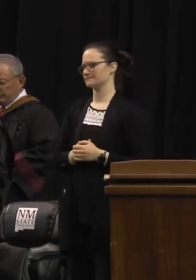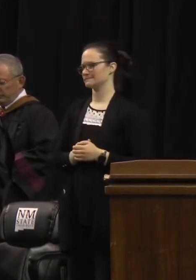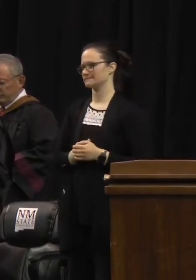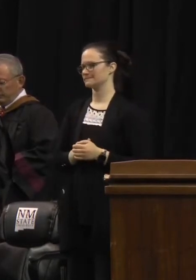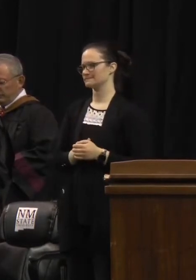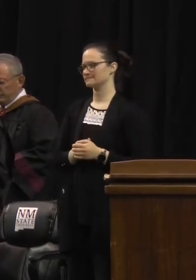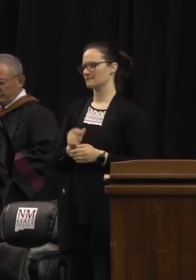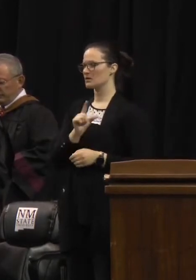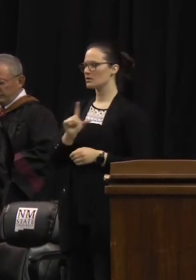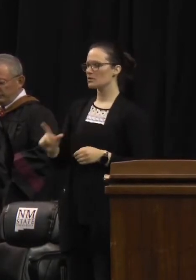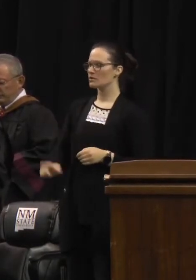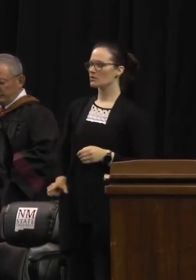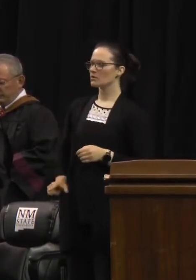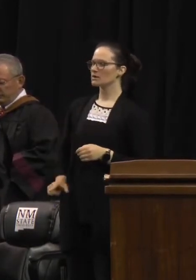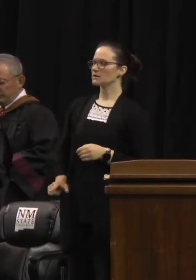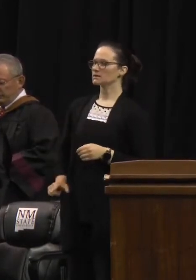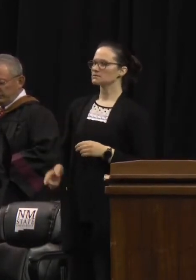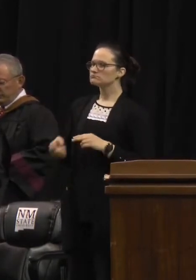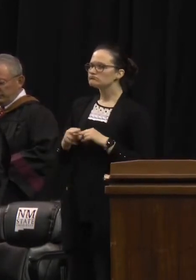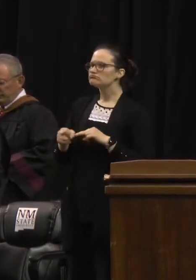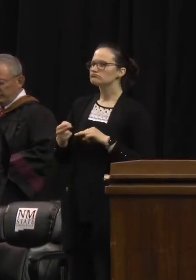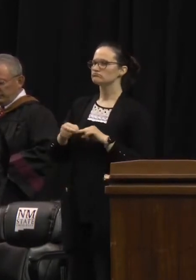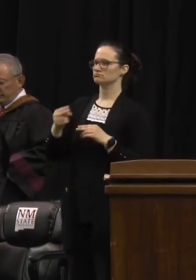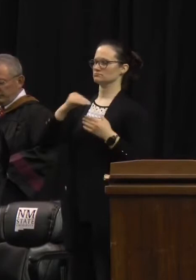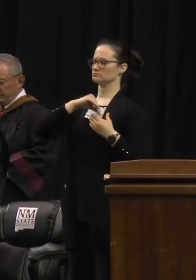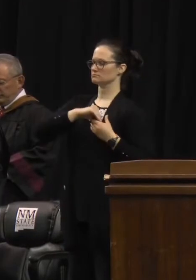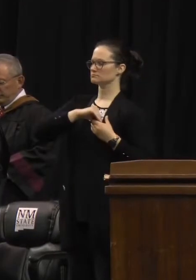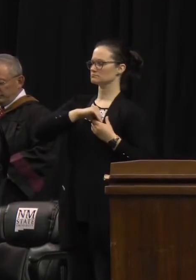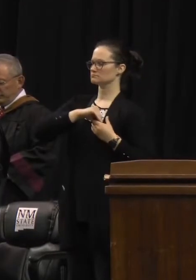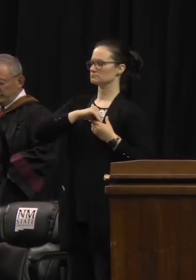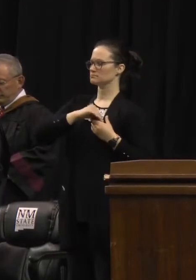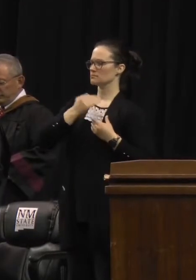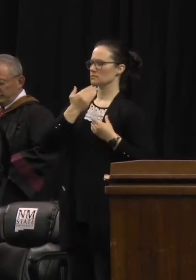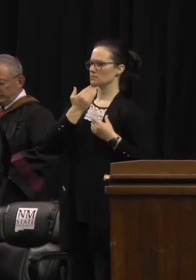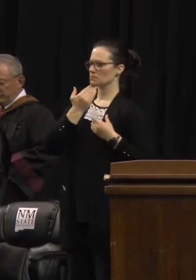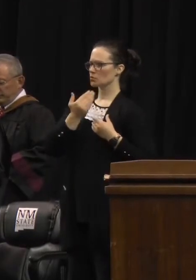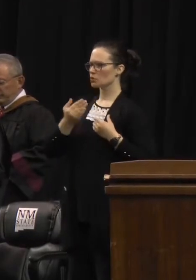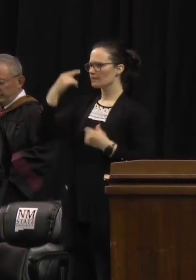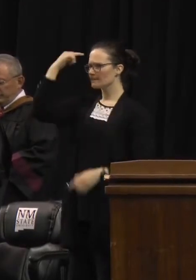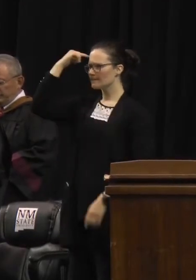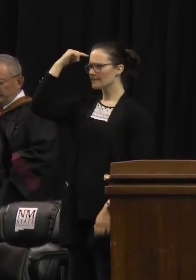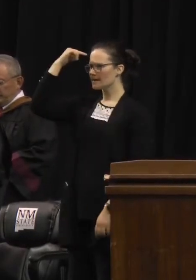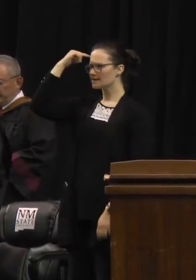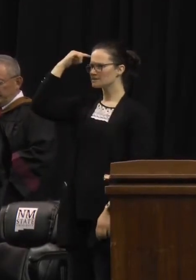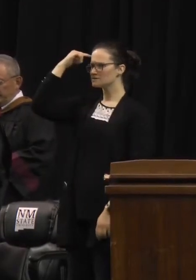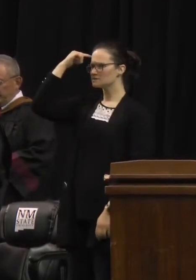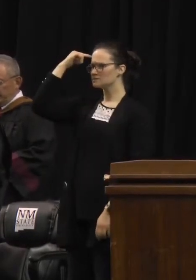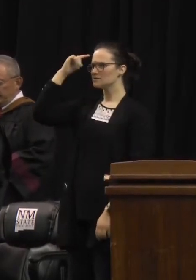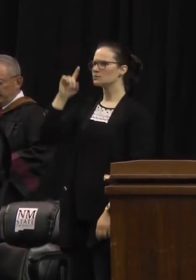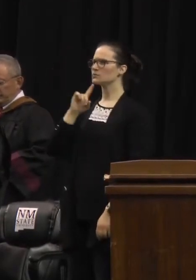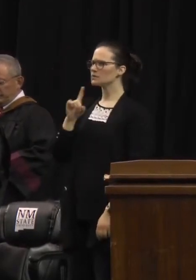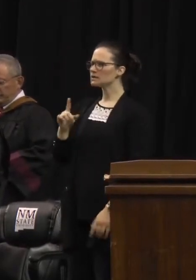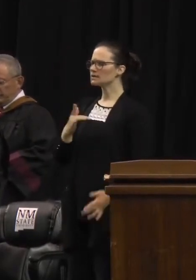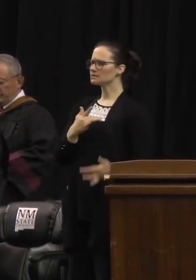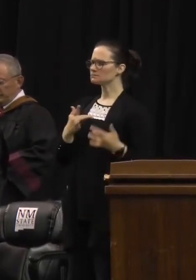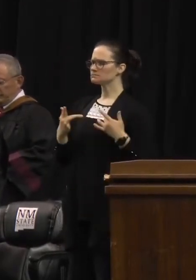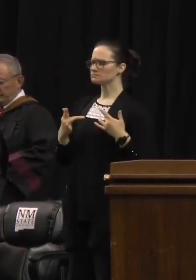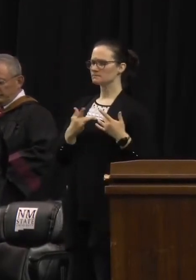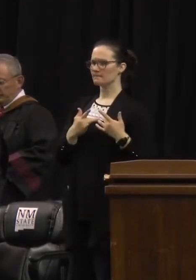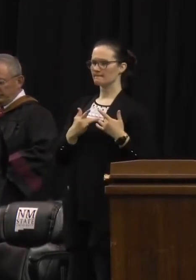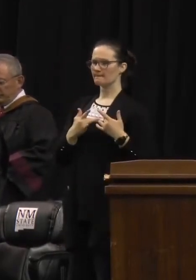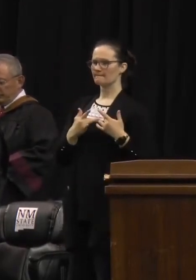Lord, build within them a heart of consciousness to be more concerned